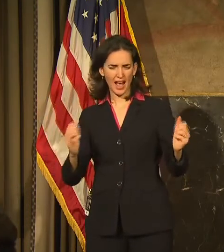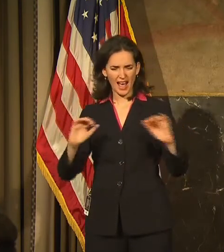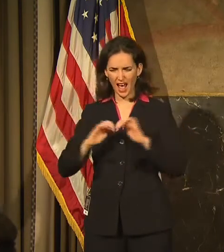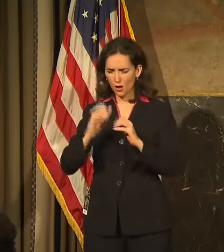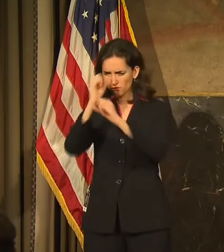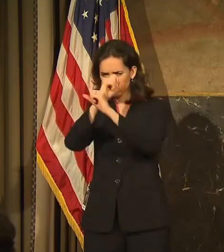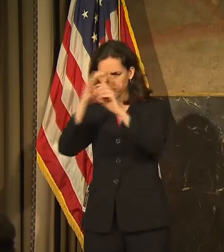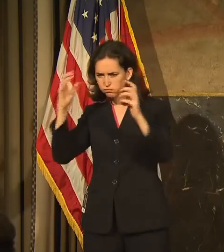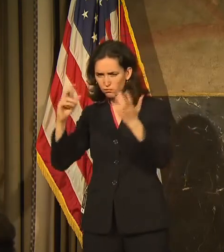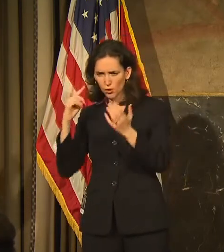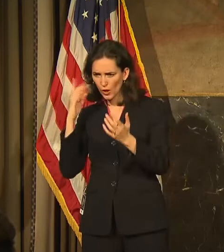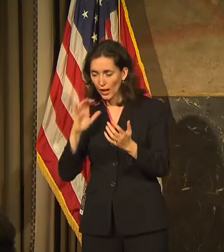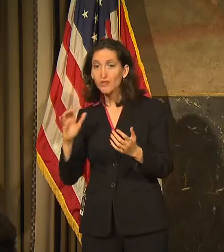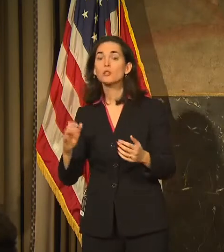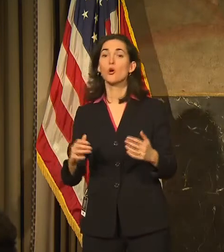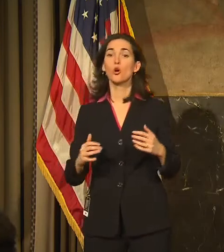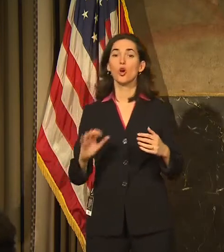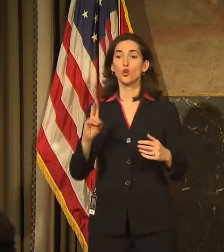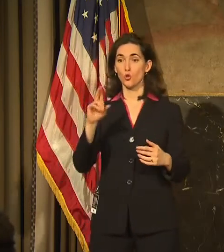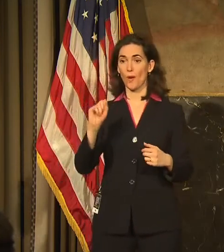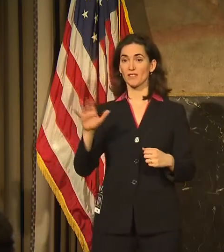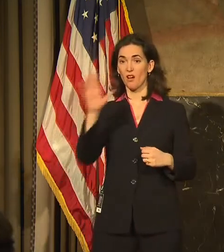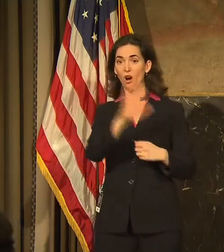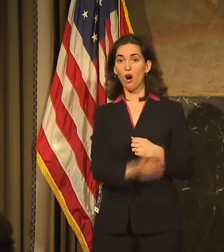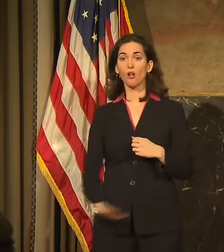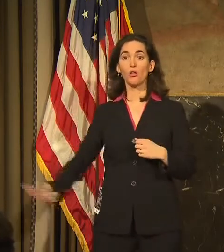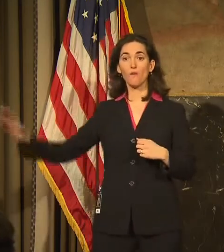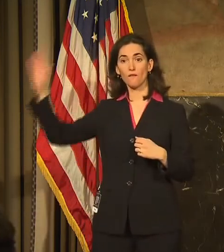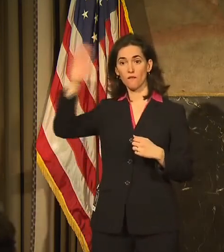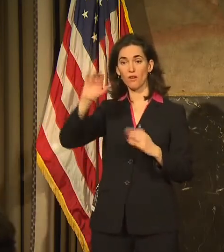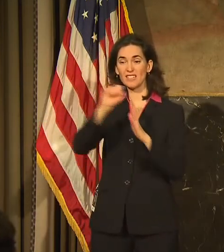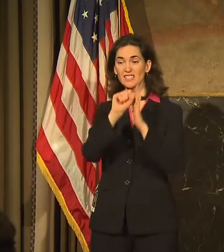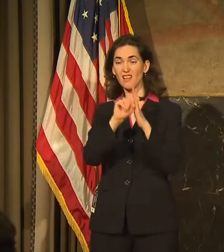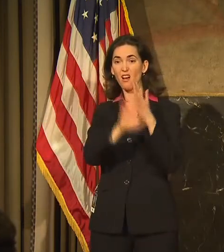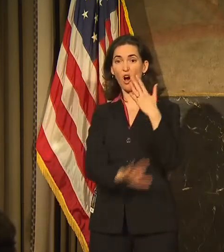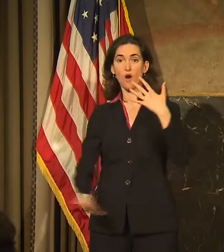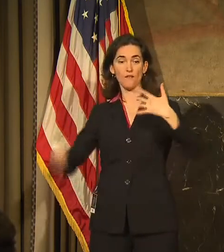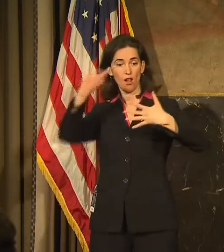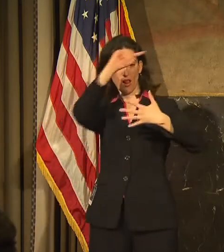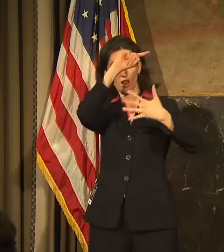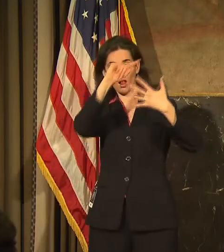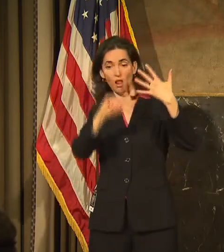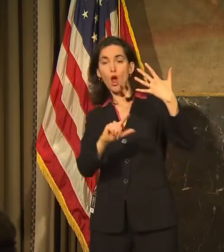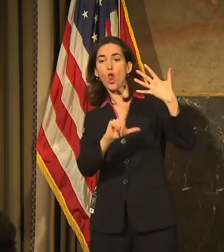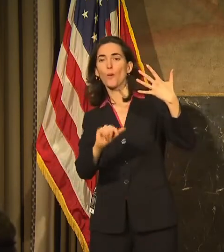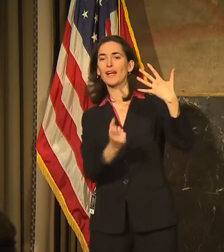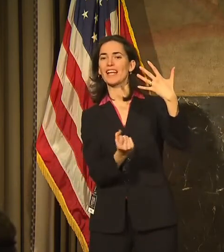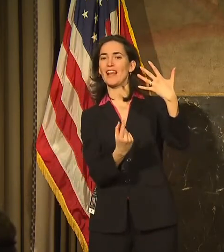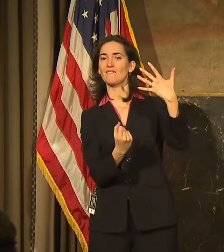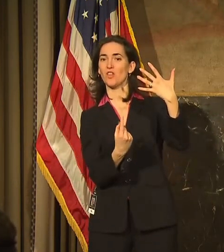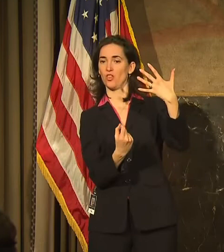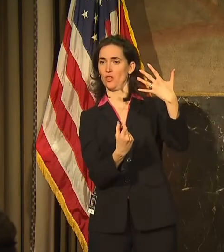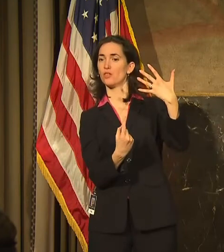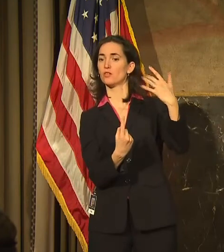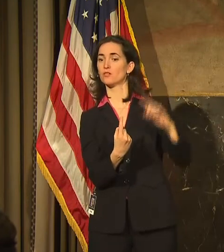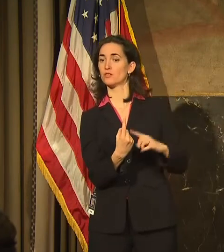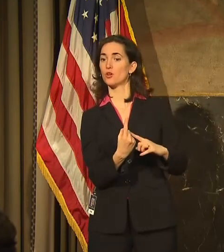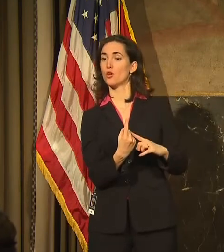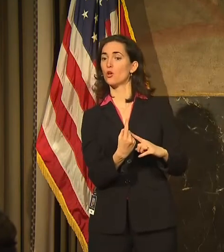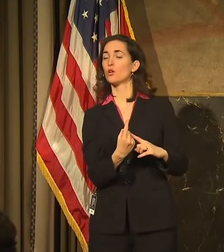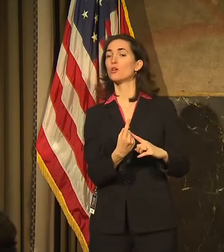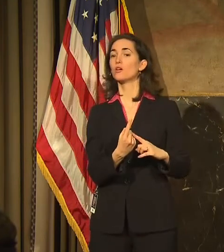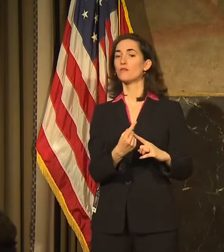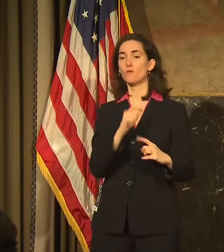Louisiana was 11th in the country in utilization. And as for individuals who have received their second